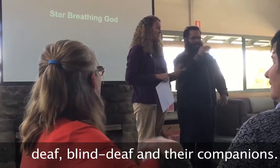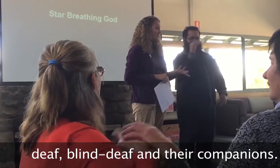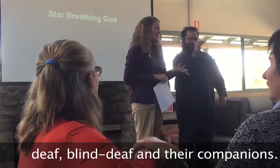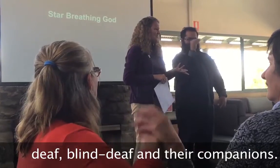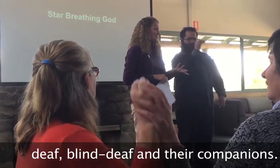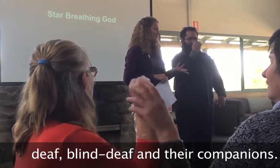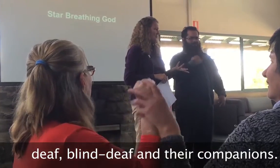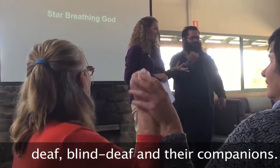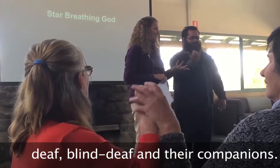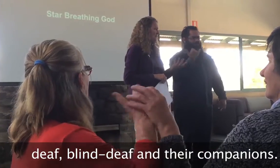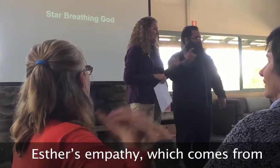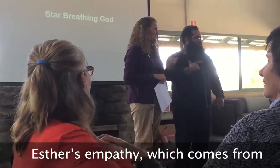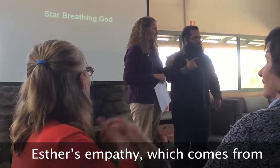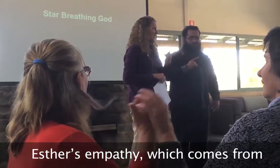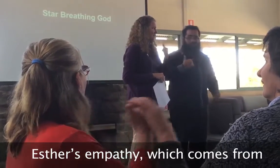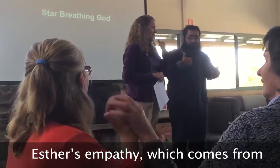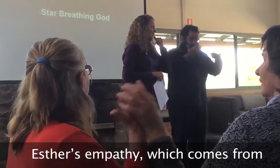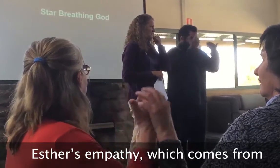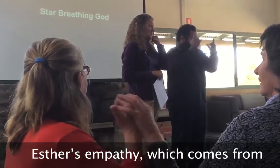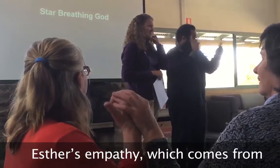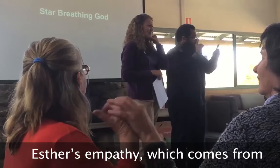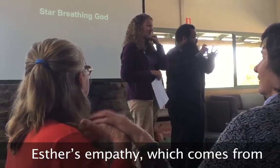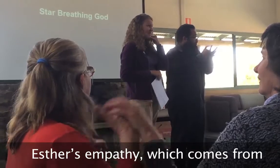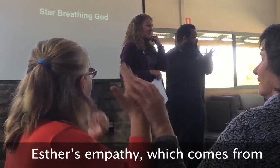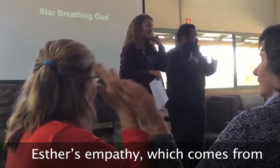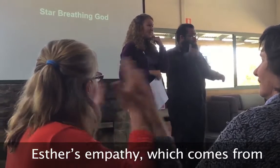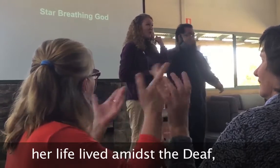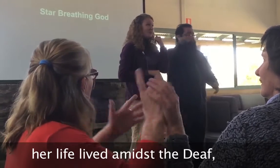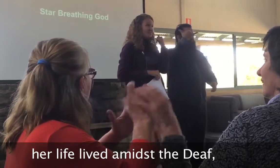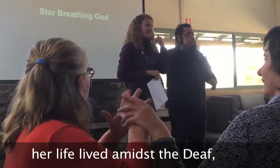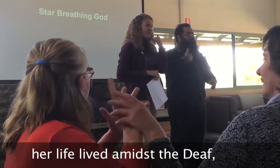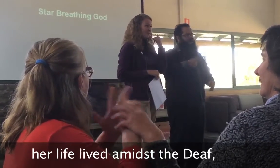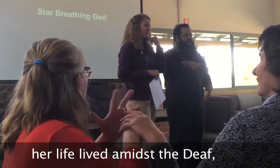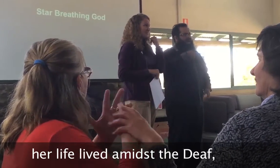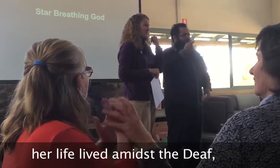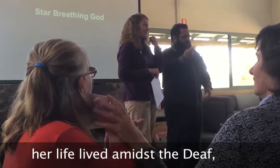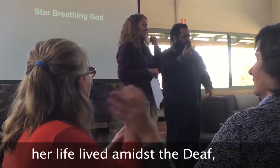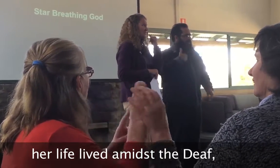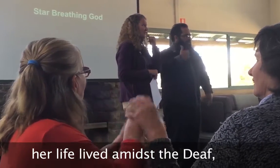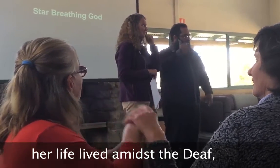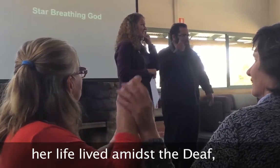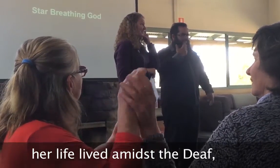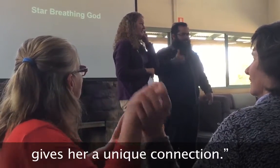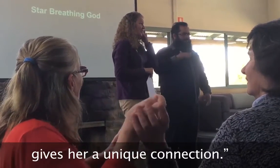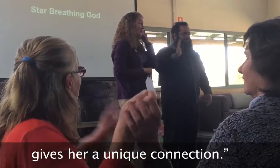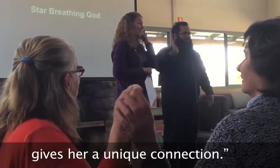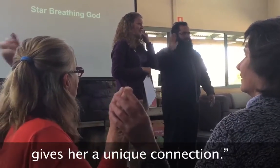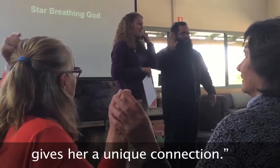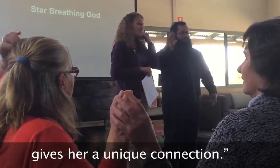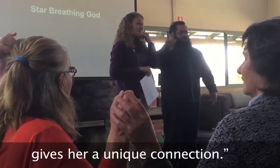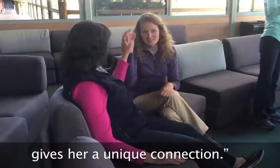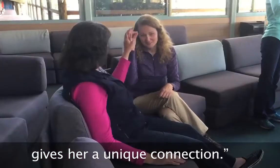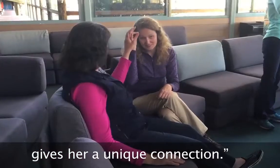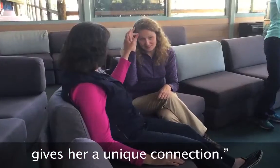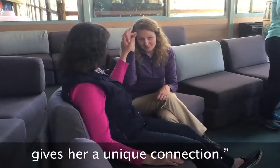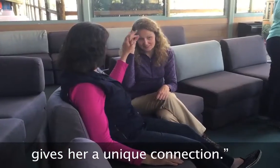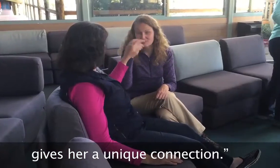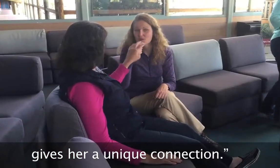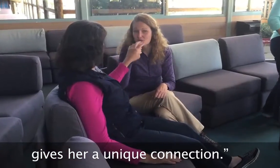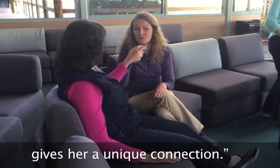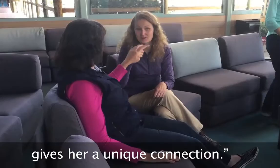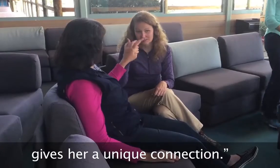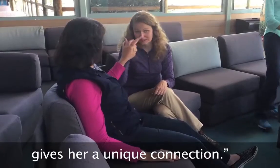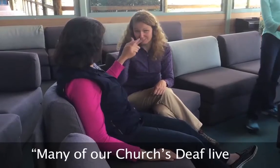their companions. Esther's empathy, which comes from her life lived amidst the deaf, gives her a unique